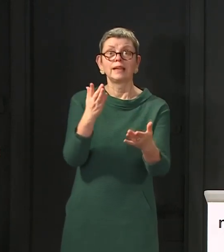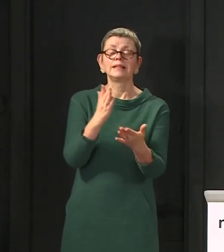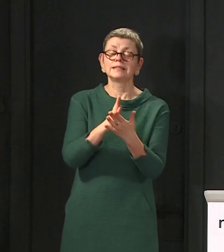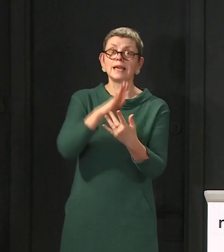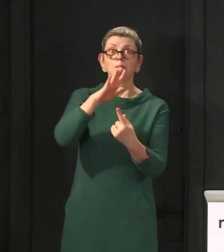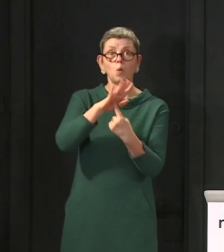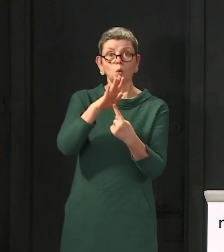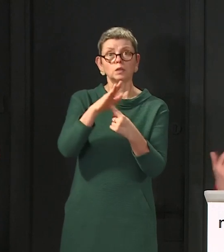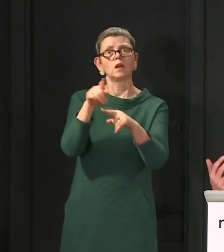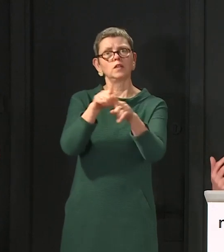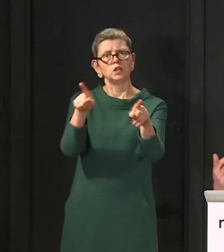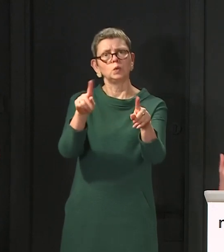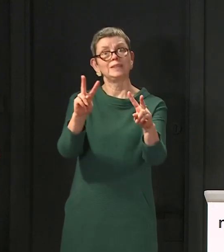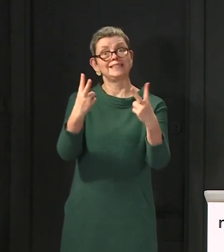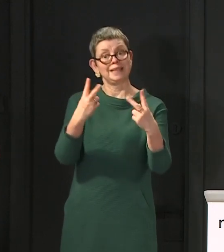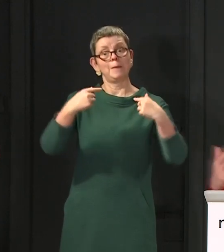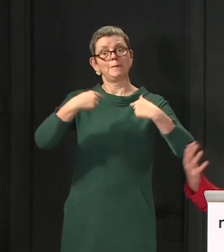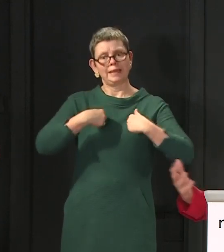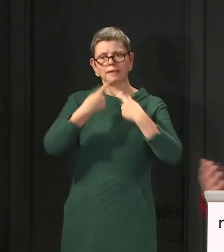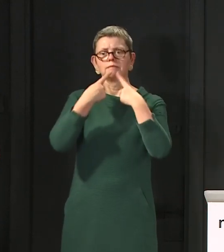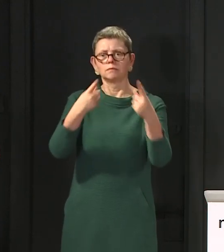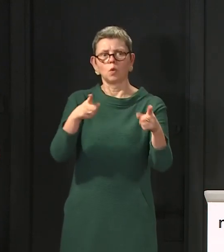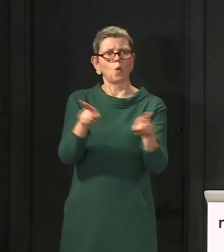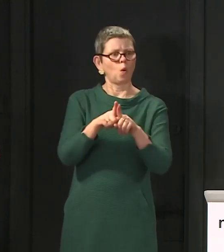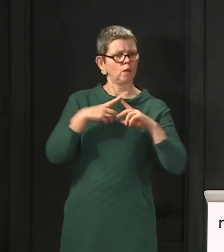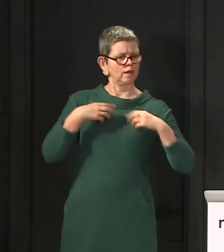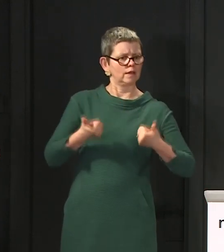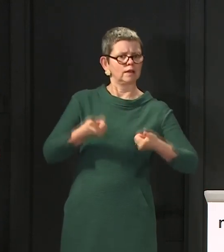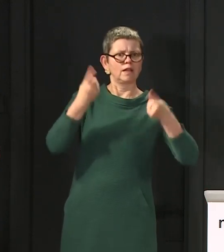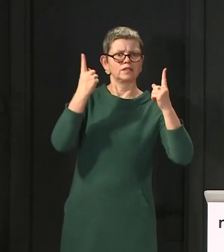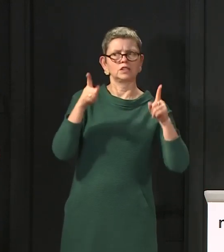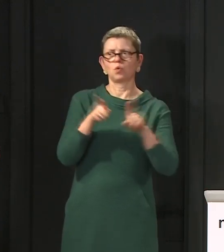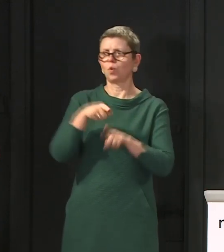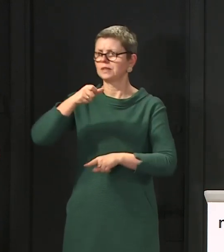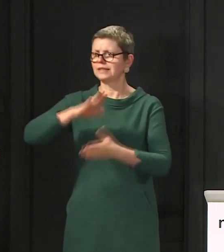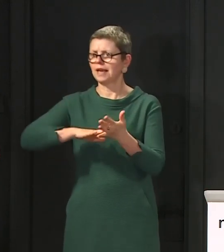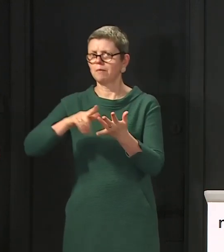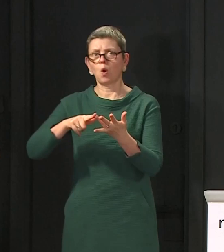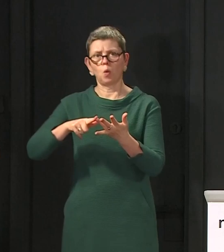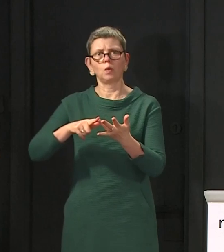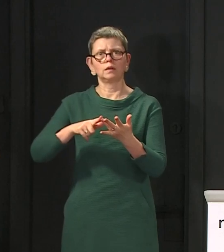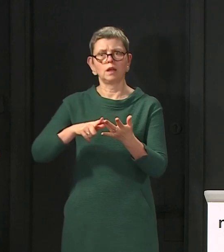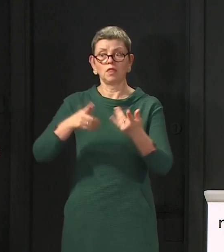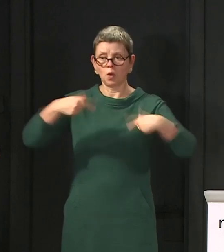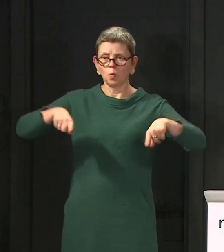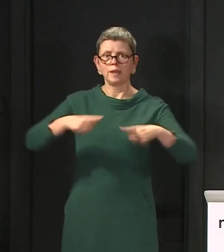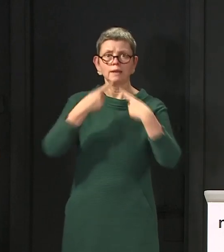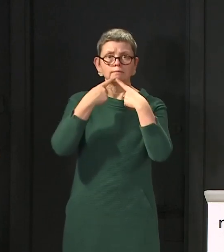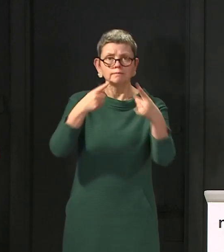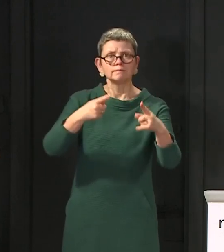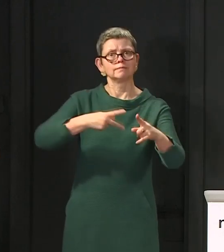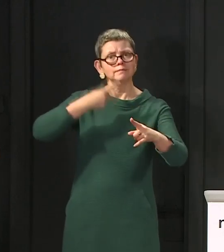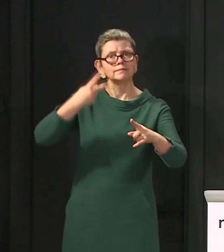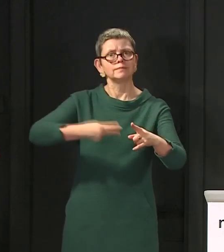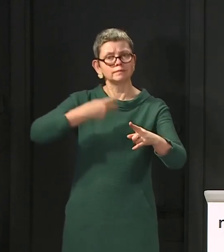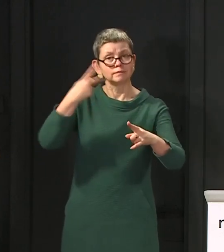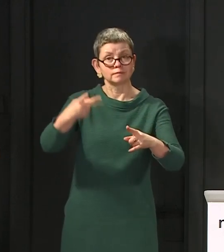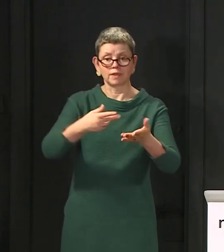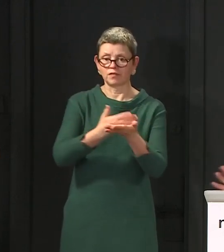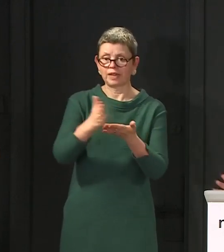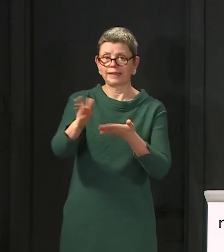it directly from me or from the Cabinet Secretary and the CMO, what it is we're asking you to do, and that we're as clear about that